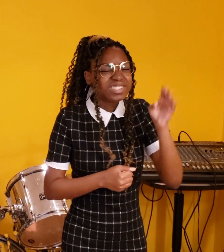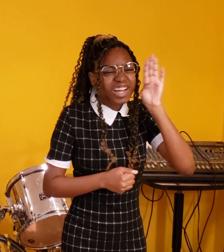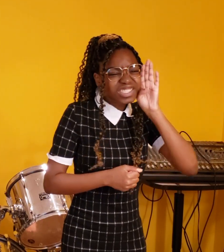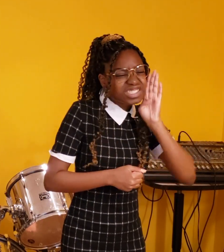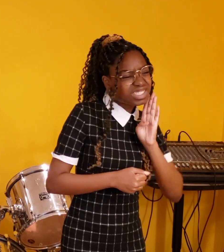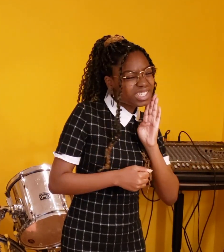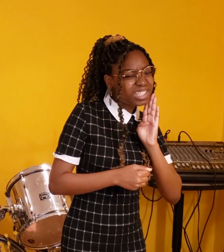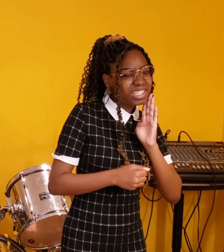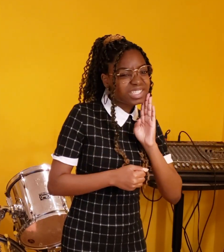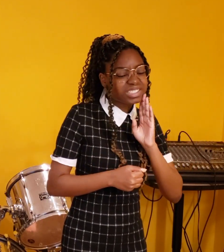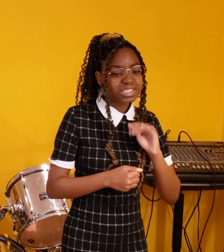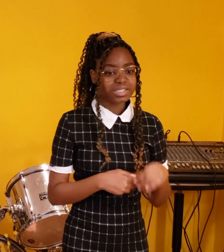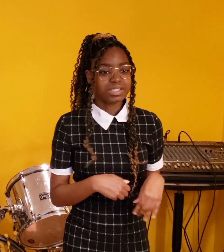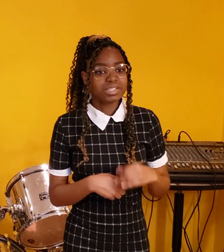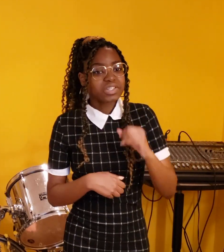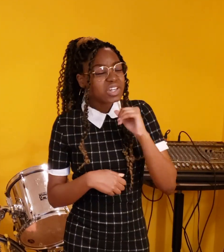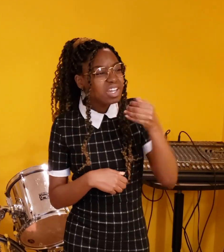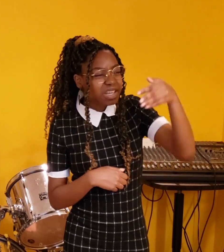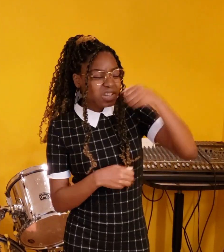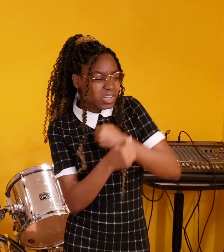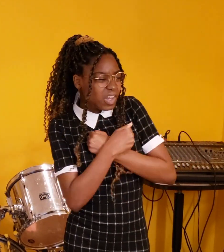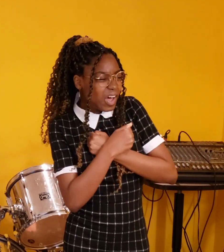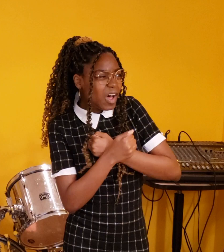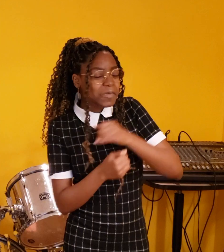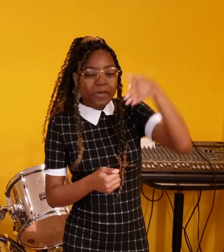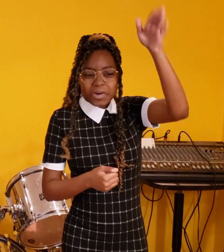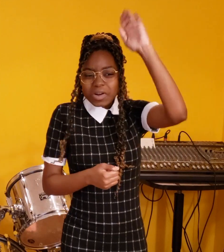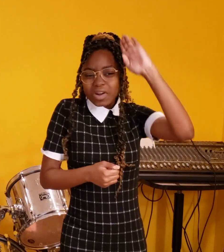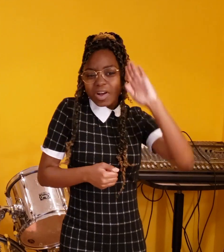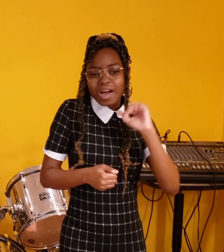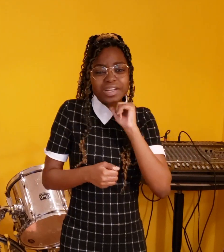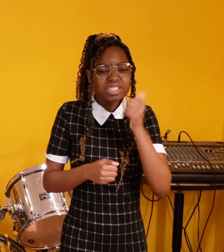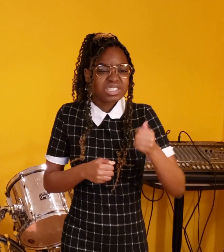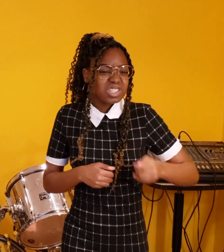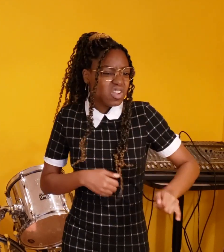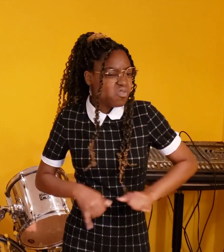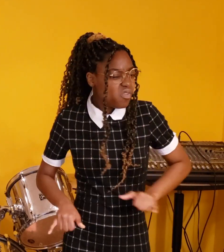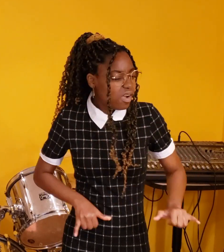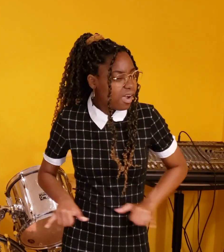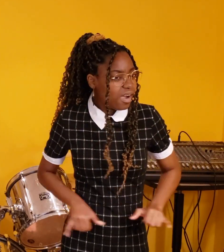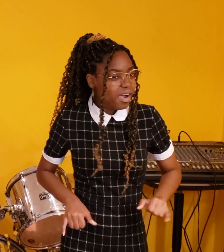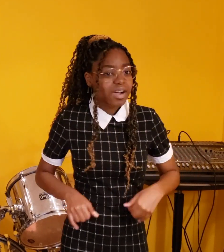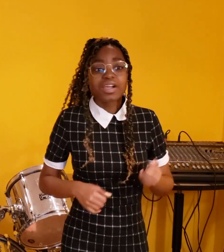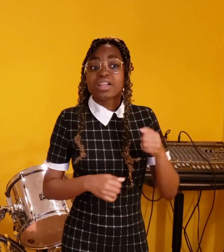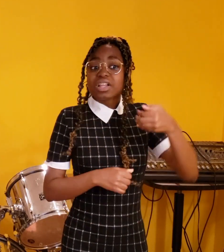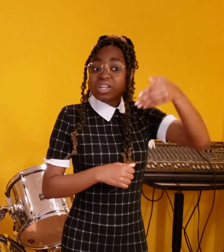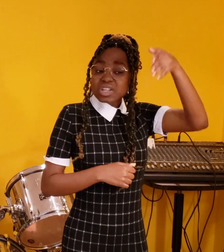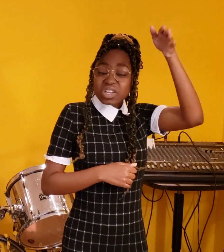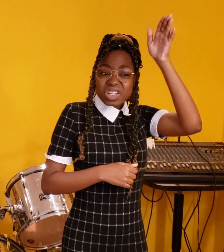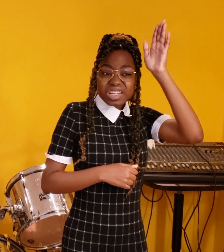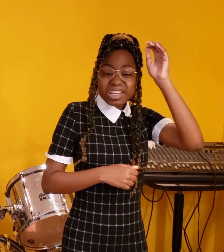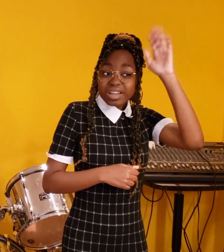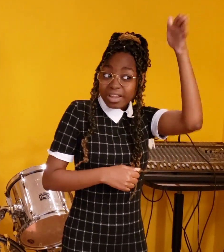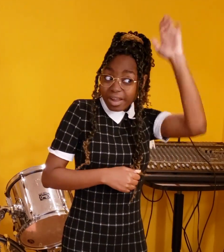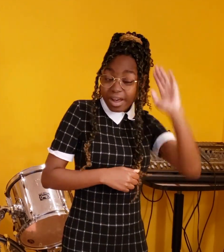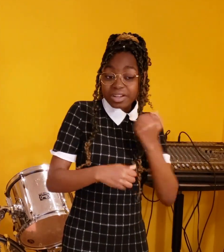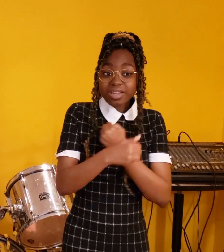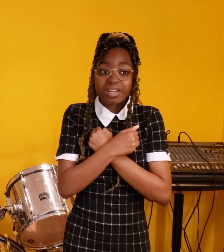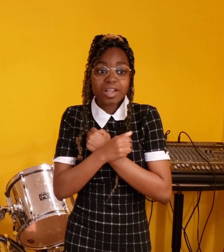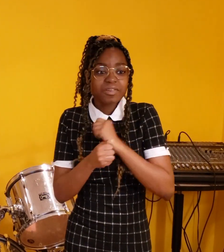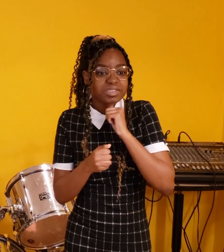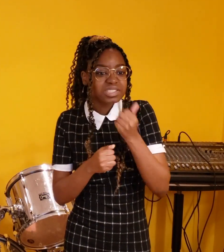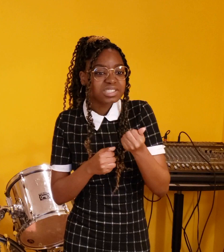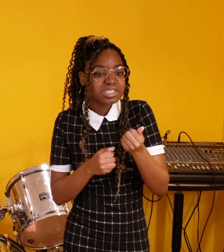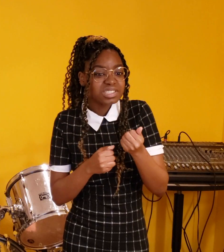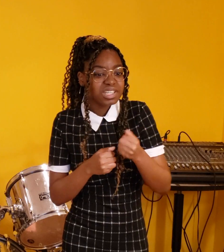Love does not behave itself unsimply. Love does not seek its own. Love is not easily provoked. Love does